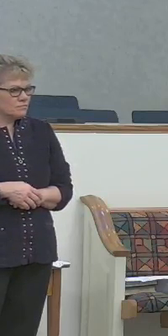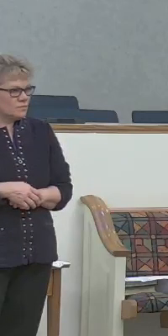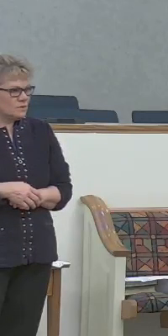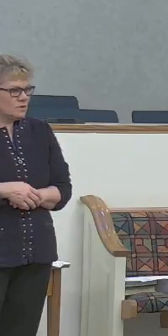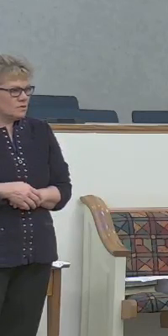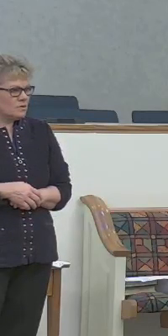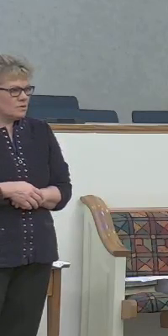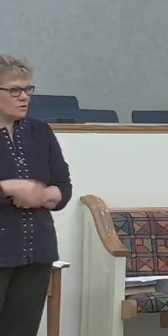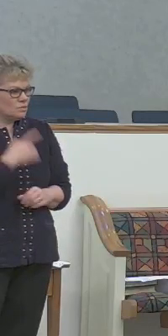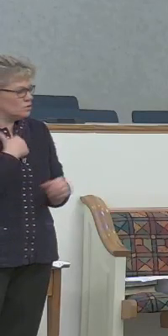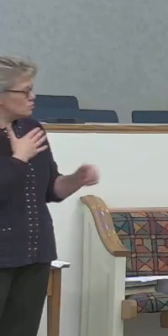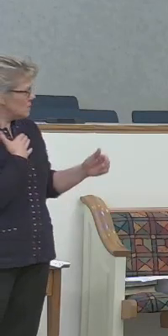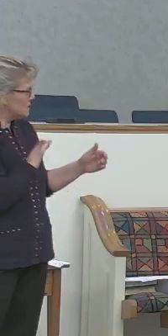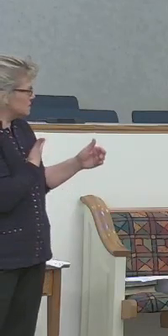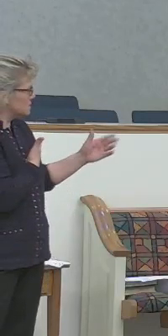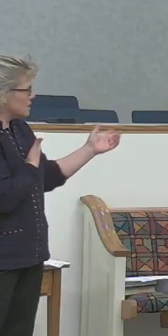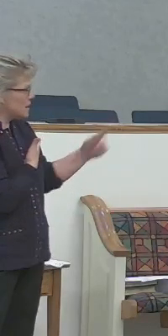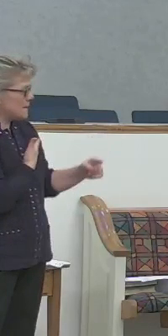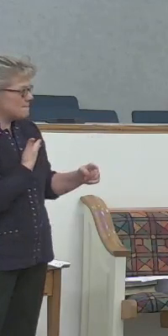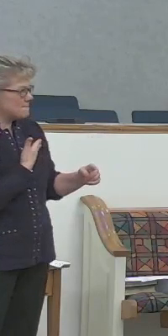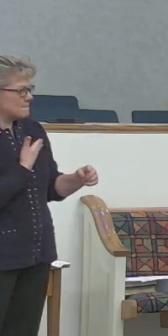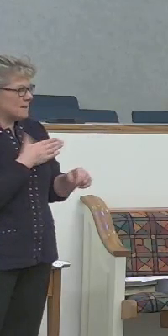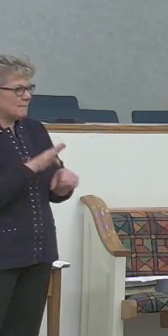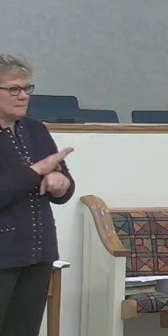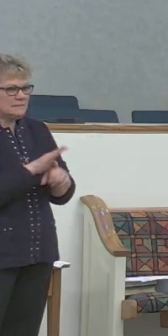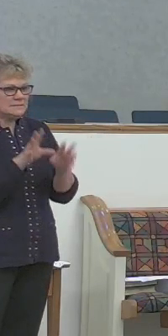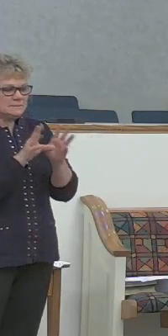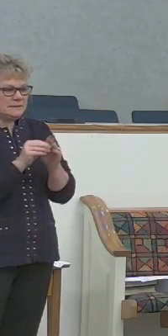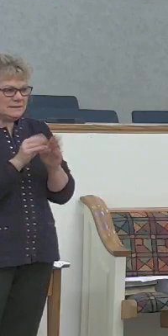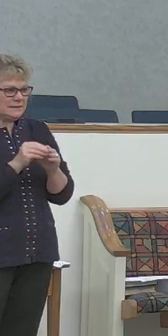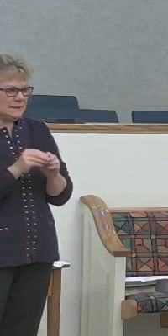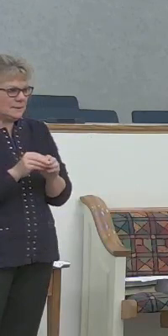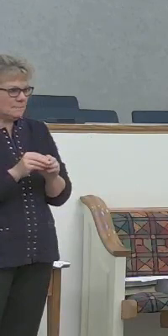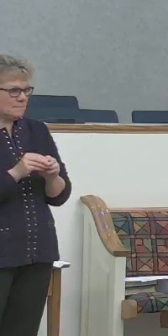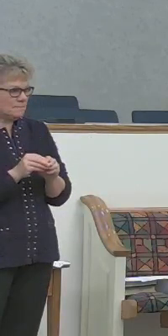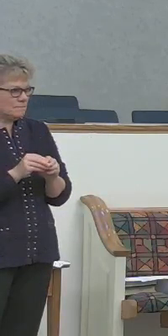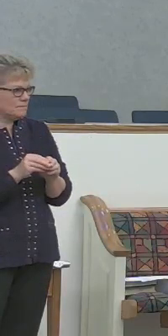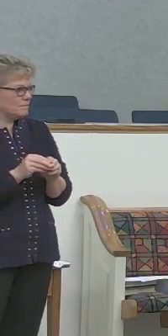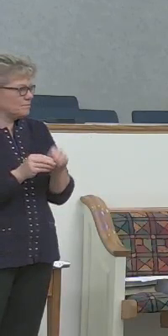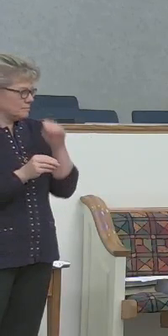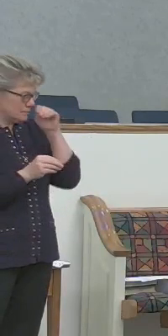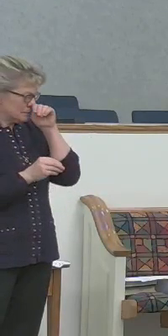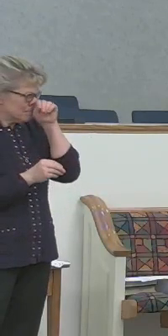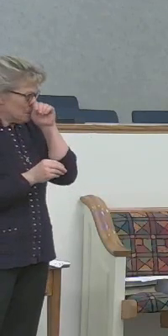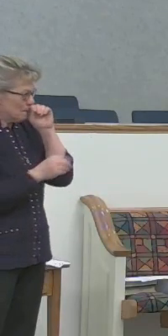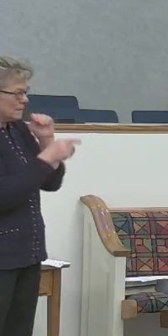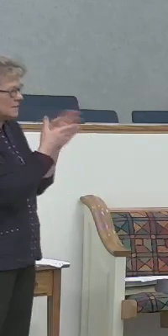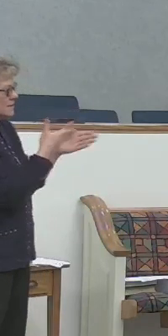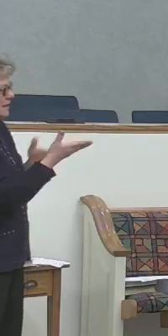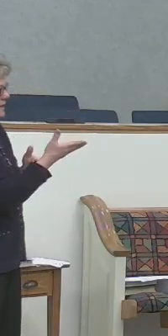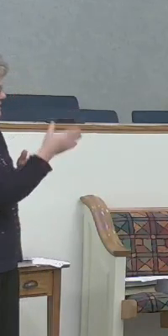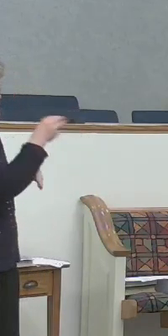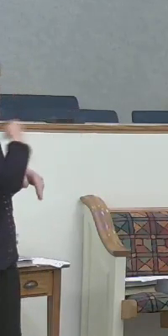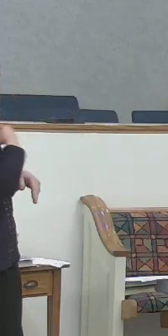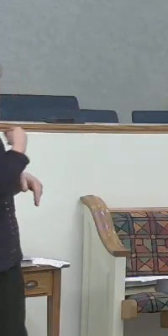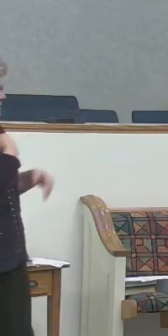could you come and have a little business meeting and transfer Brother Marion's membership to